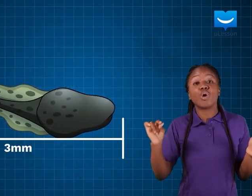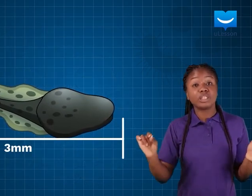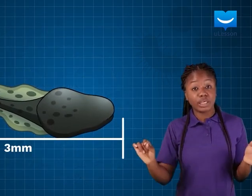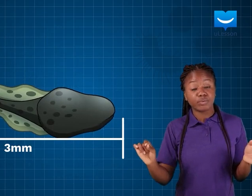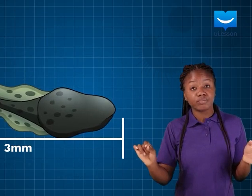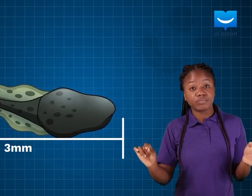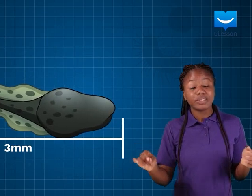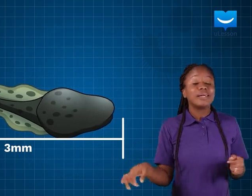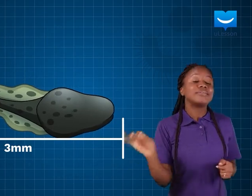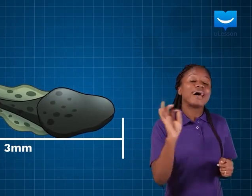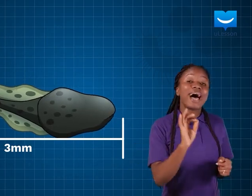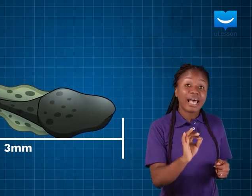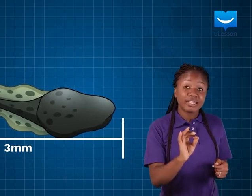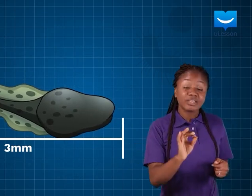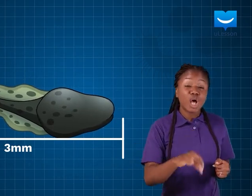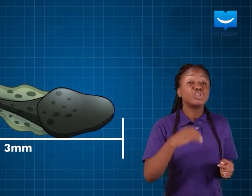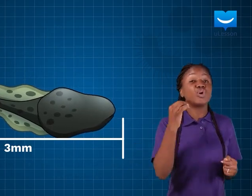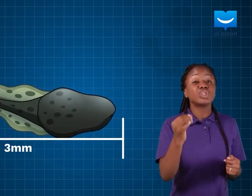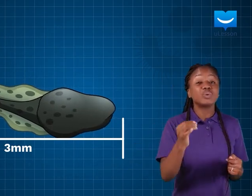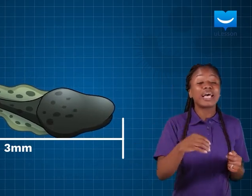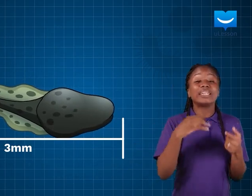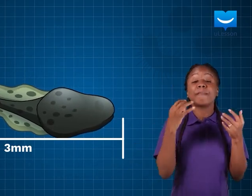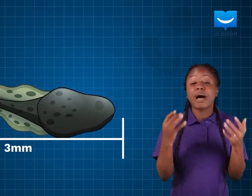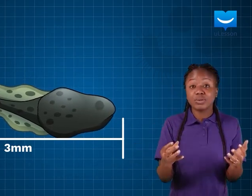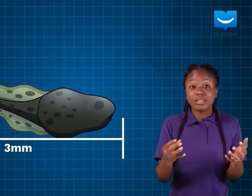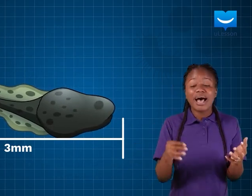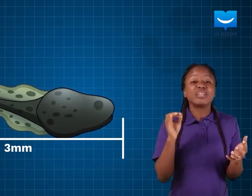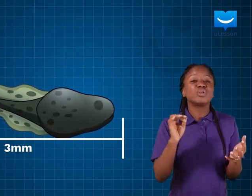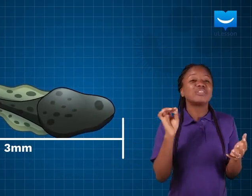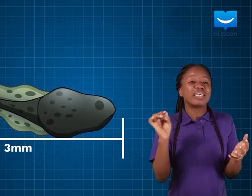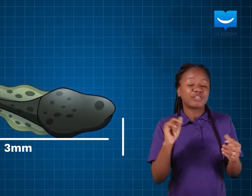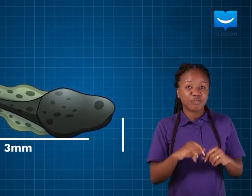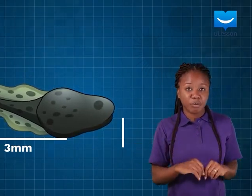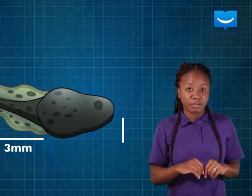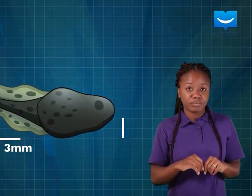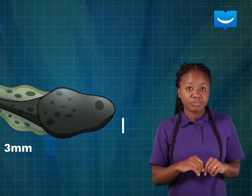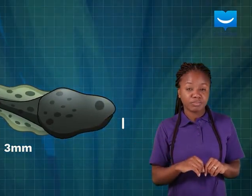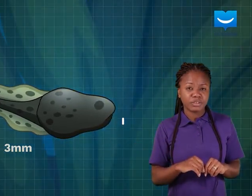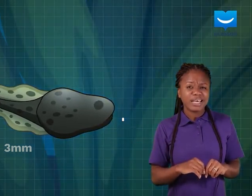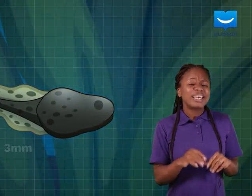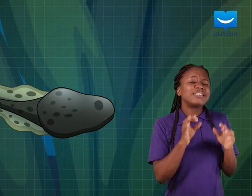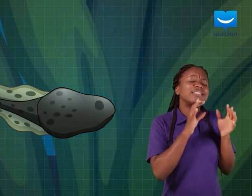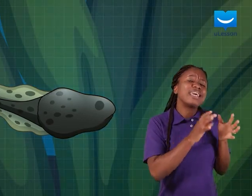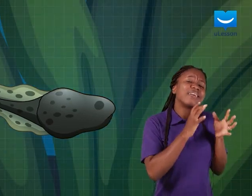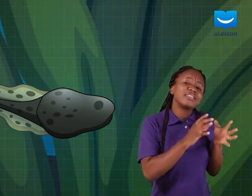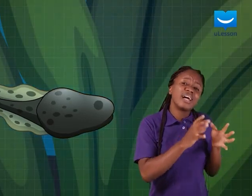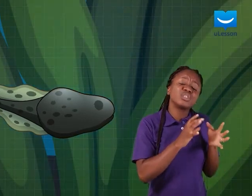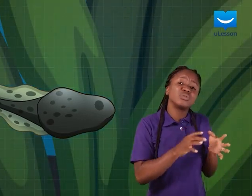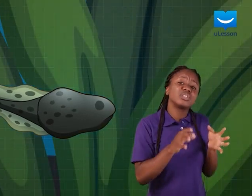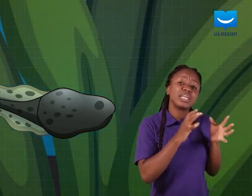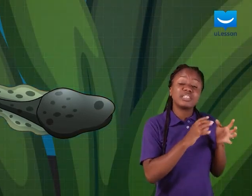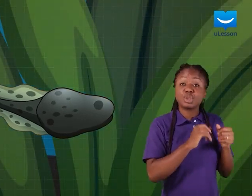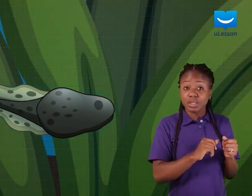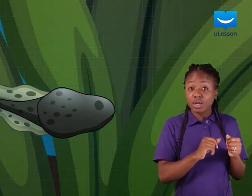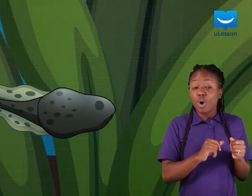a long tail. The eyes, nostrils, and mouth are not yet formed. It stays attached